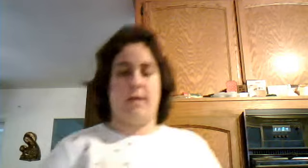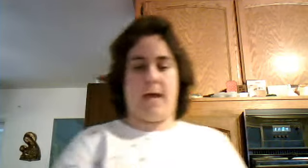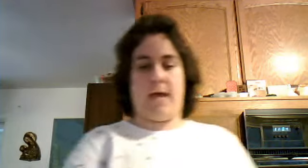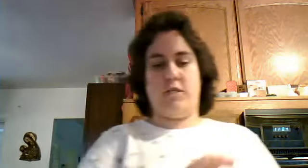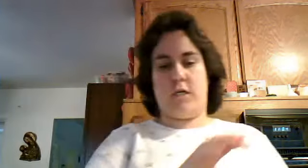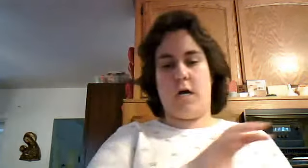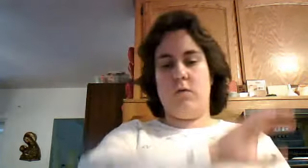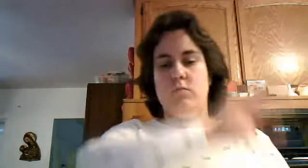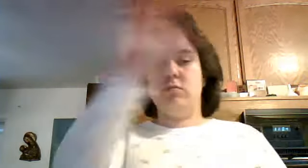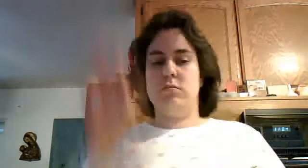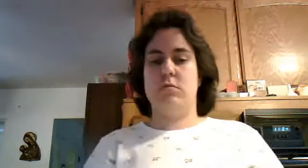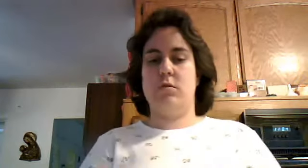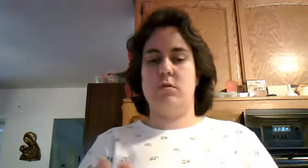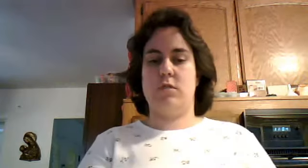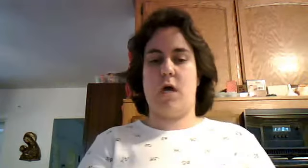Okay, Chicago. Chicago.